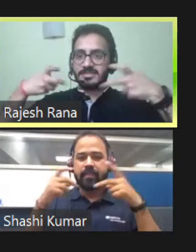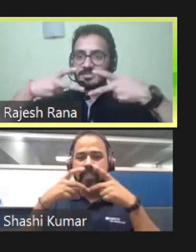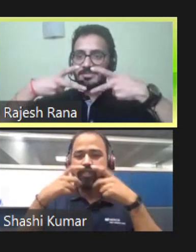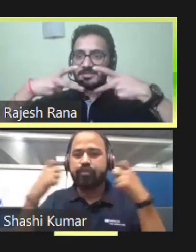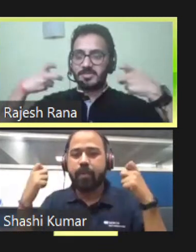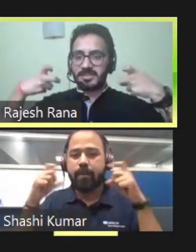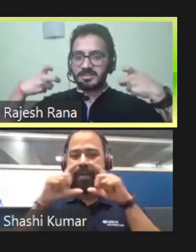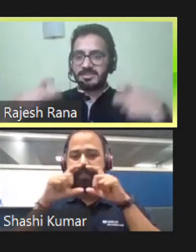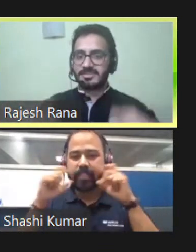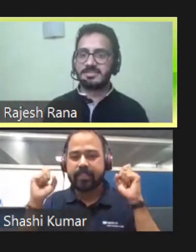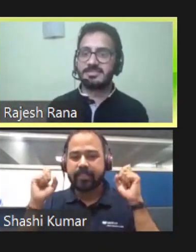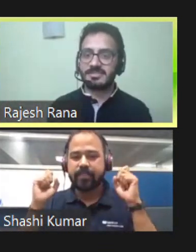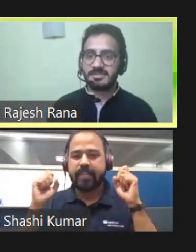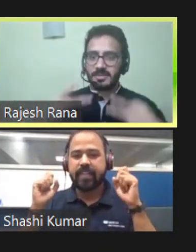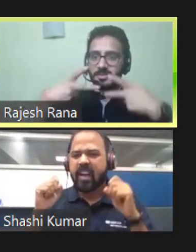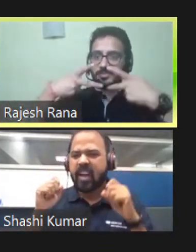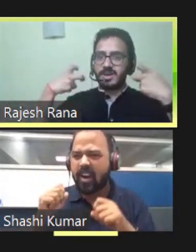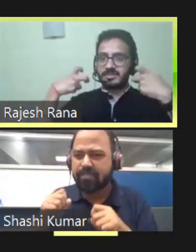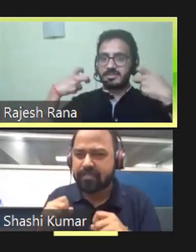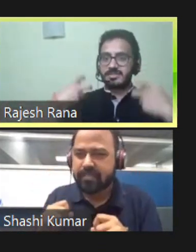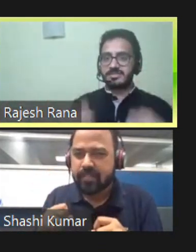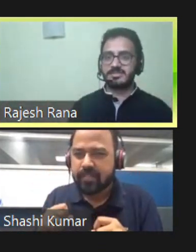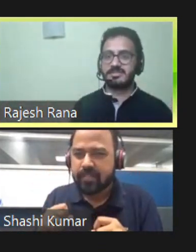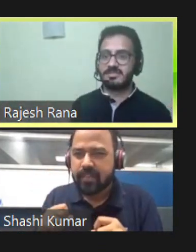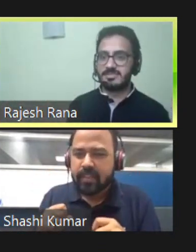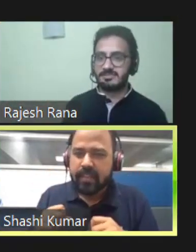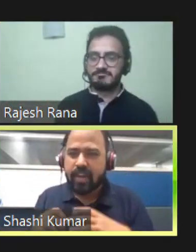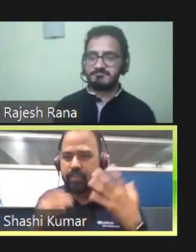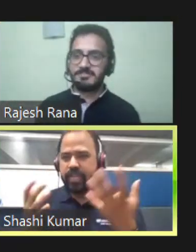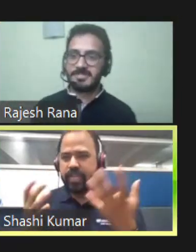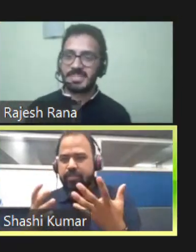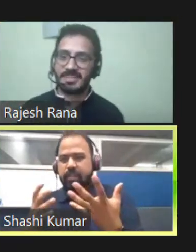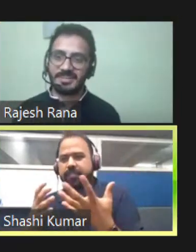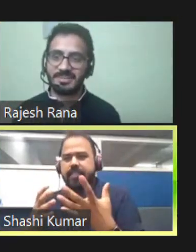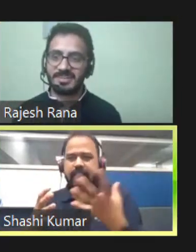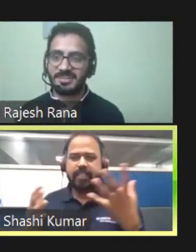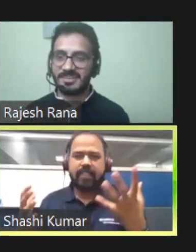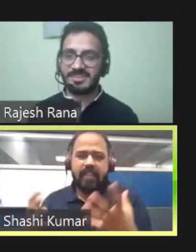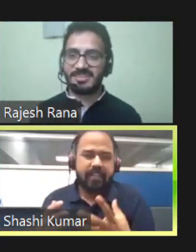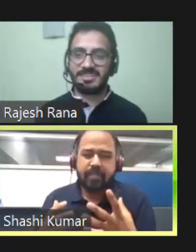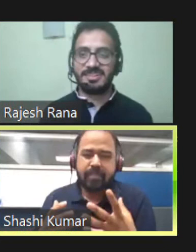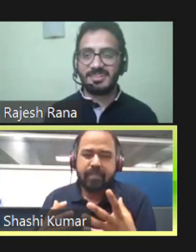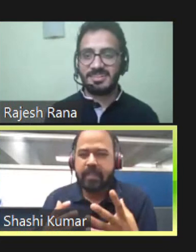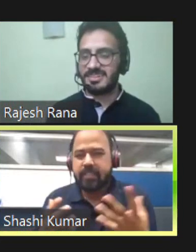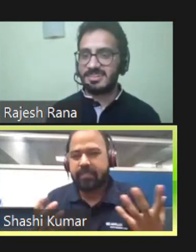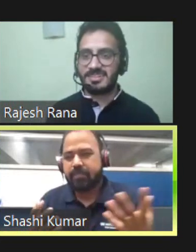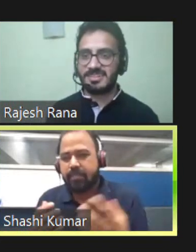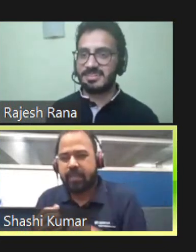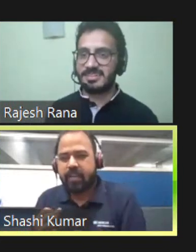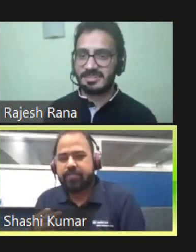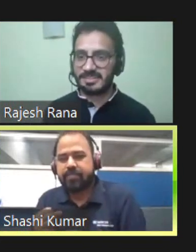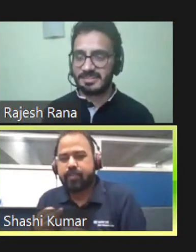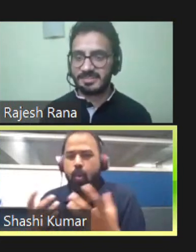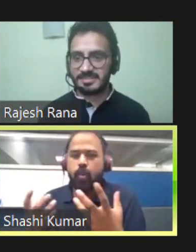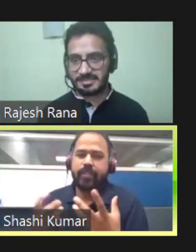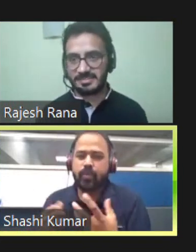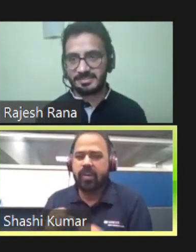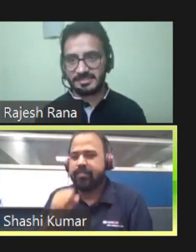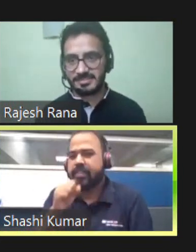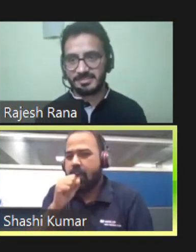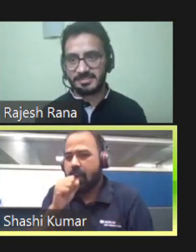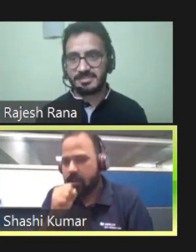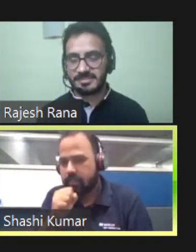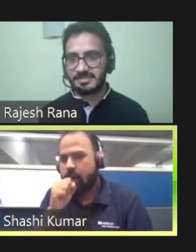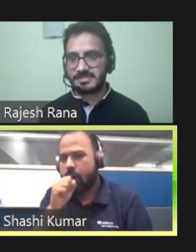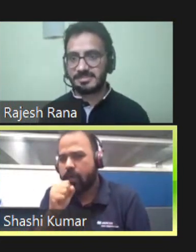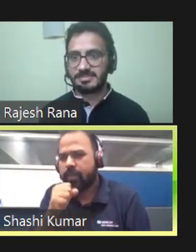Mask. This is for mask, right? Cough. If you have to sign for the cough, it's in general like if people is suffering from cough, cold, so cough